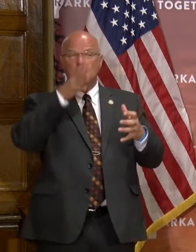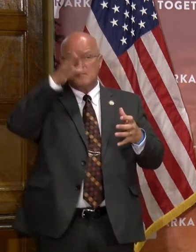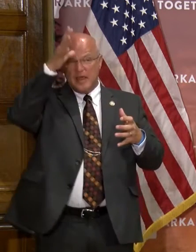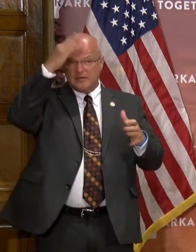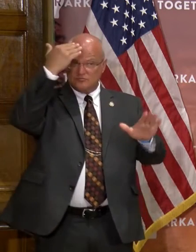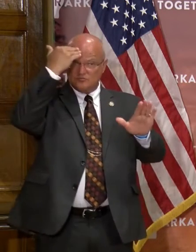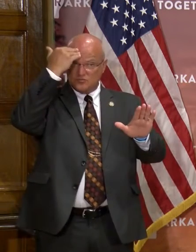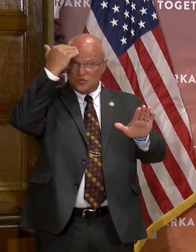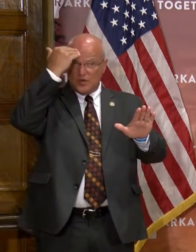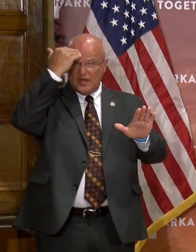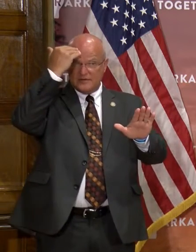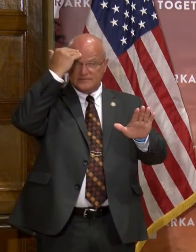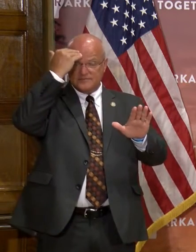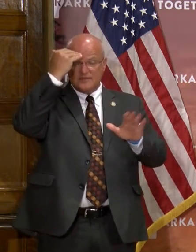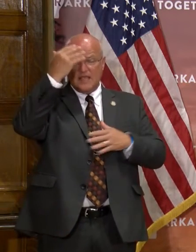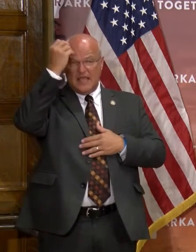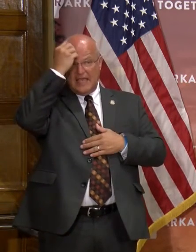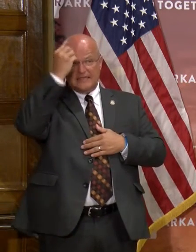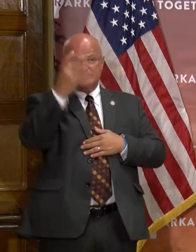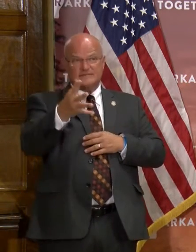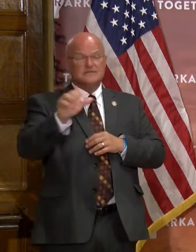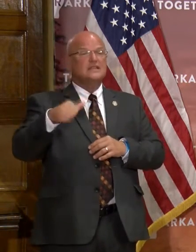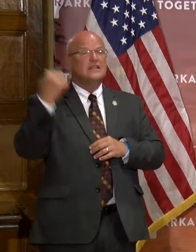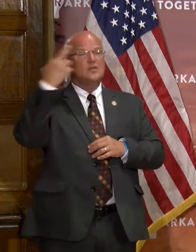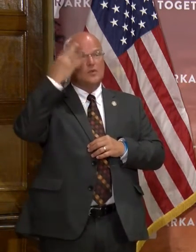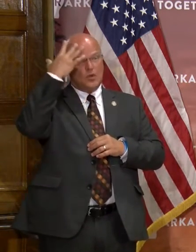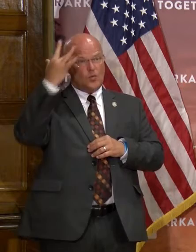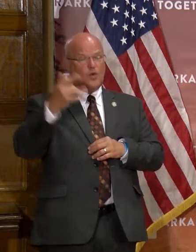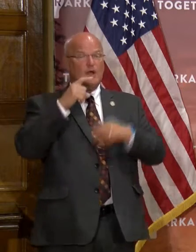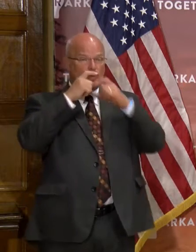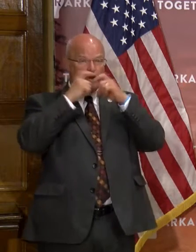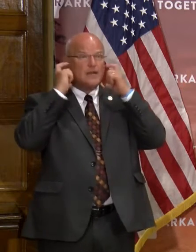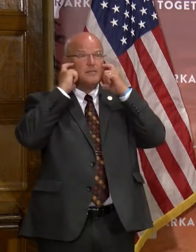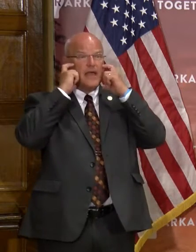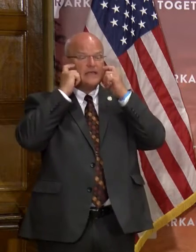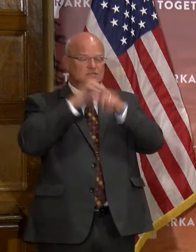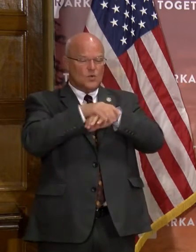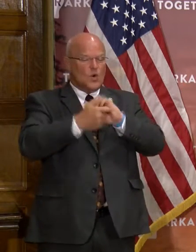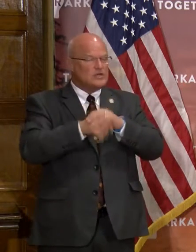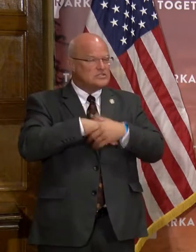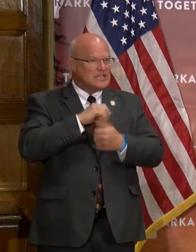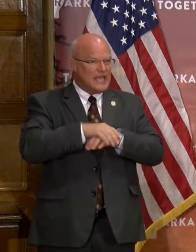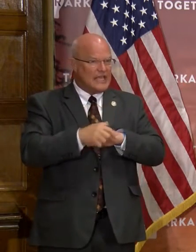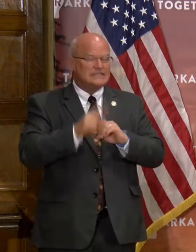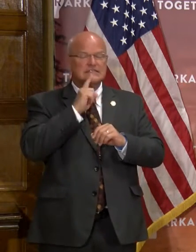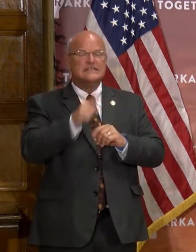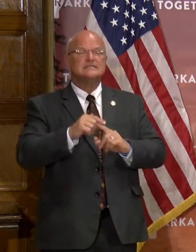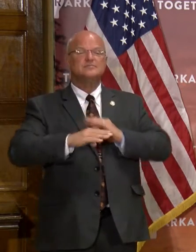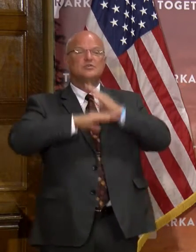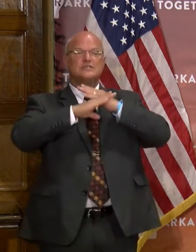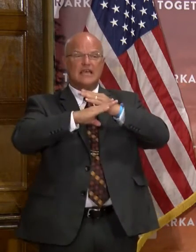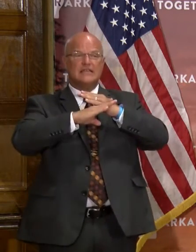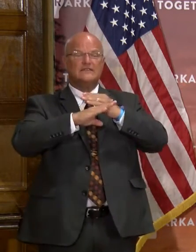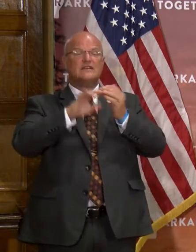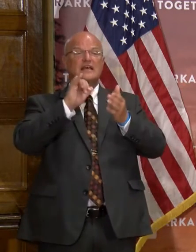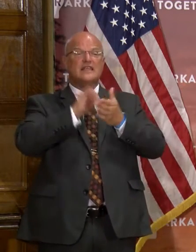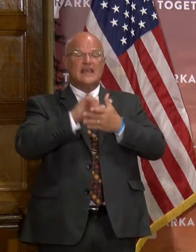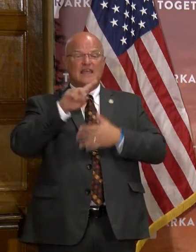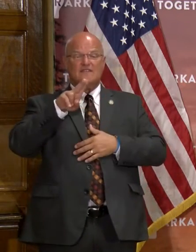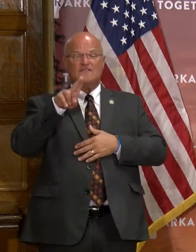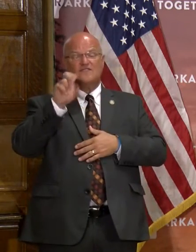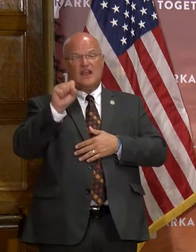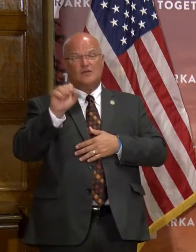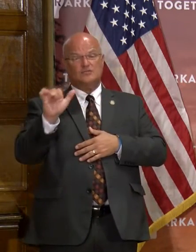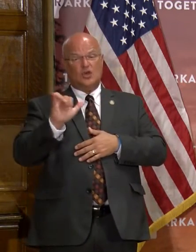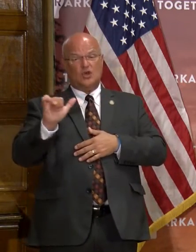to be aware of this, and it is another reason why wearing masks, washing hands is protective, because that virus also, we